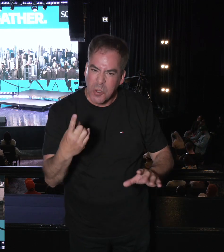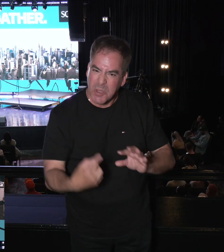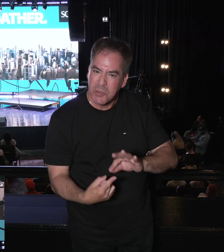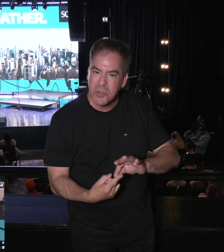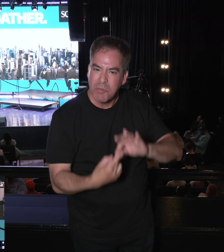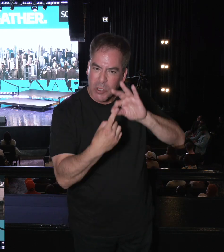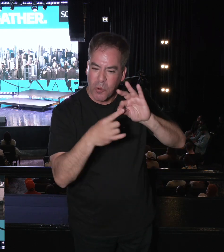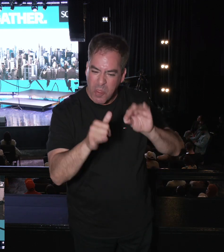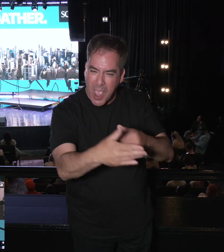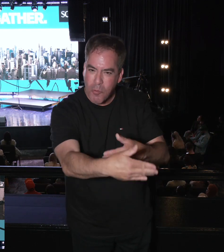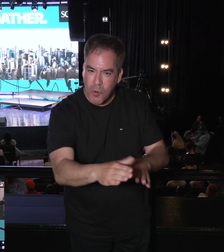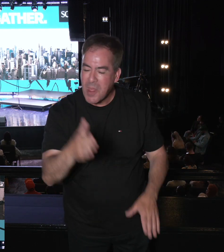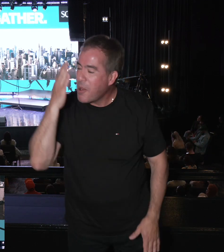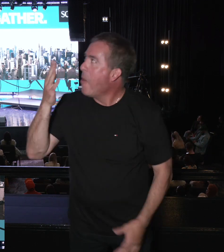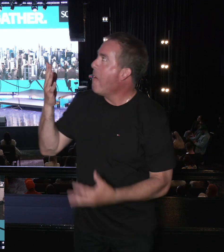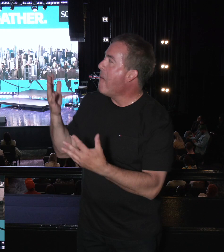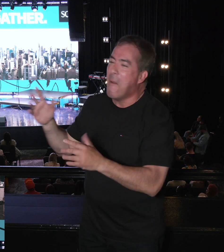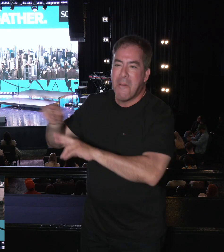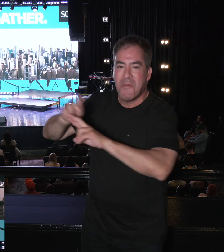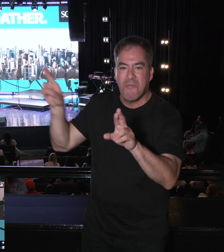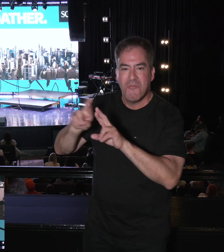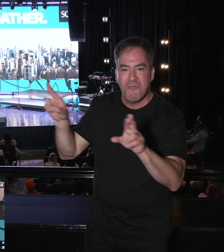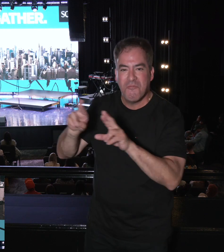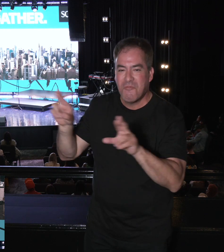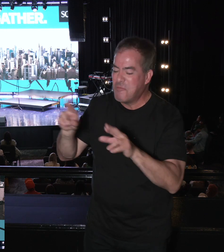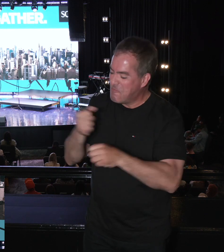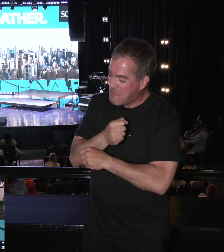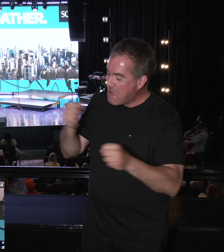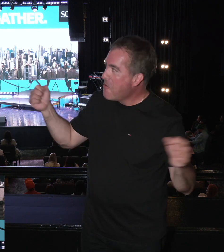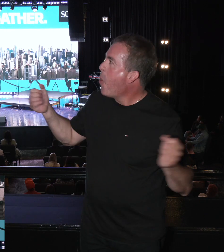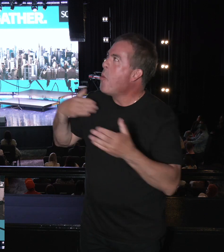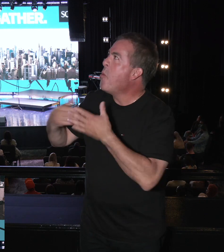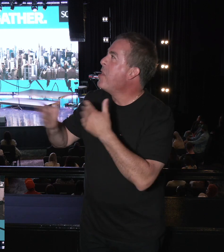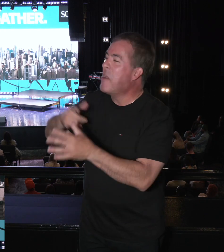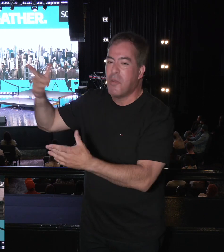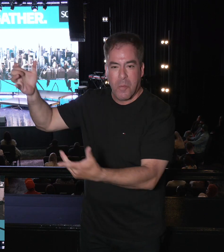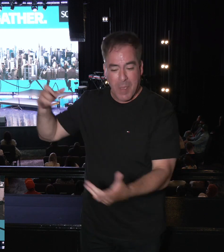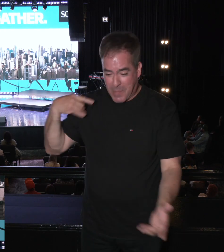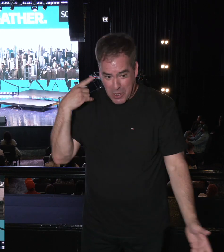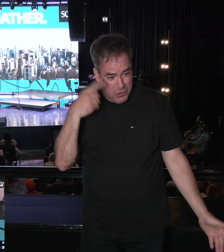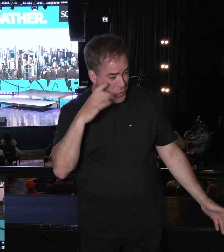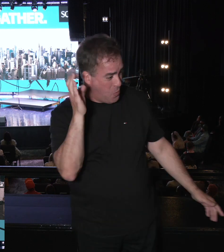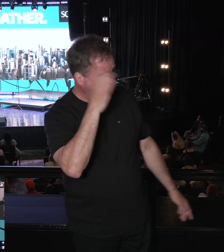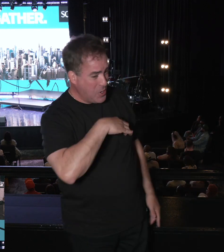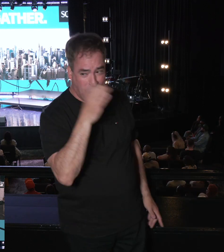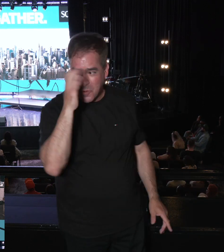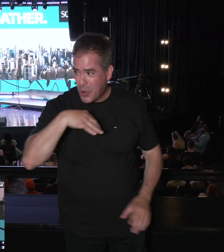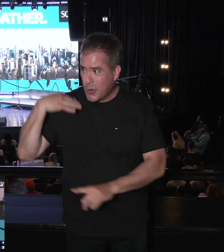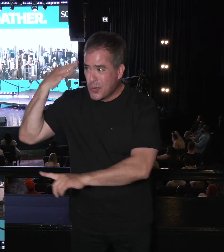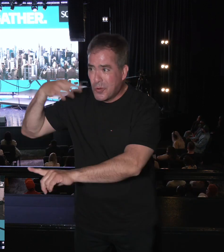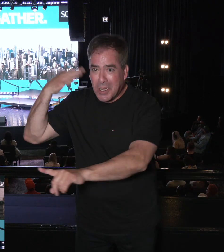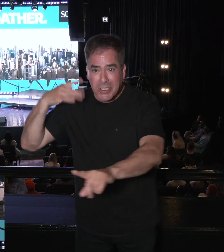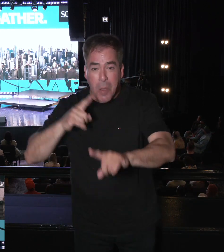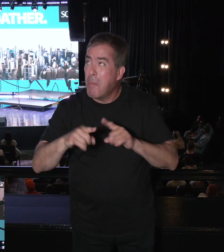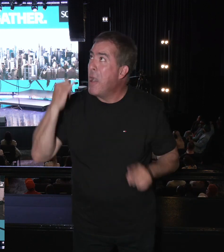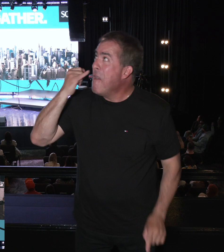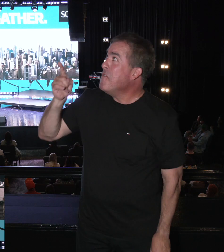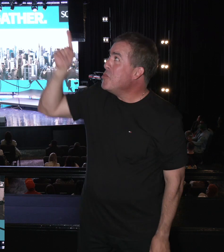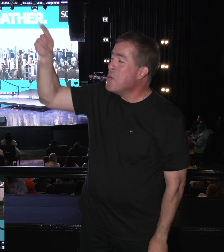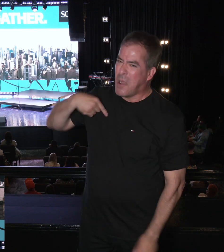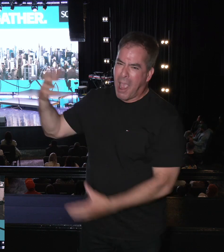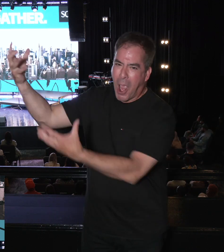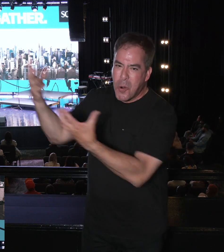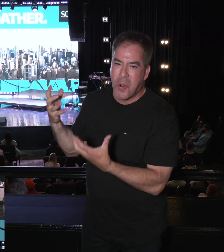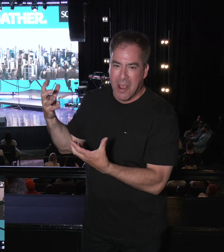in the room. They knew it was God. They were ready for it. They were like, God, whatever you, this may look weird. This may look crazy. God, if it's you, I want it.